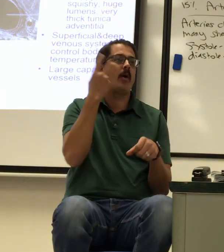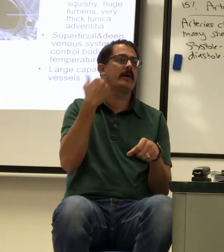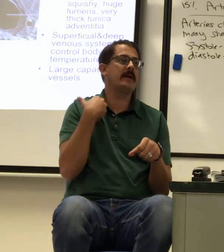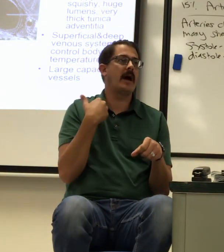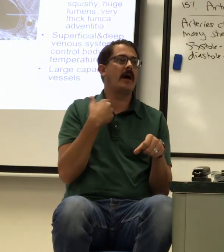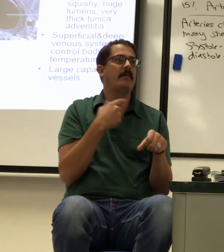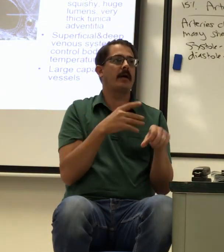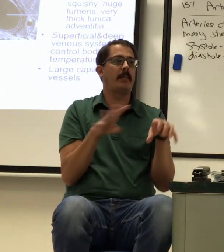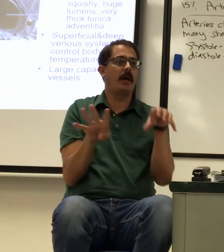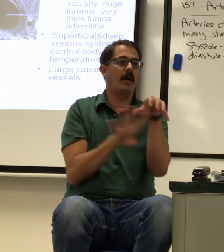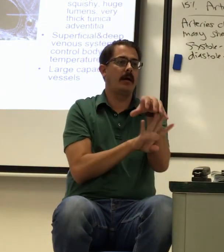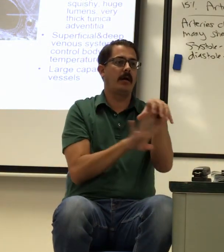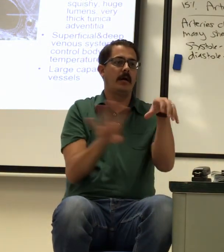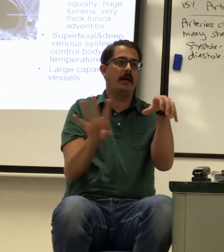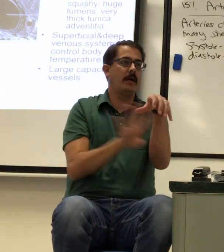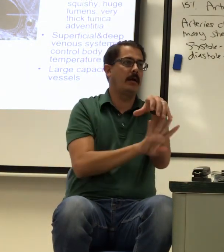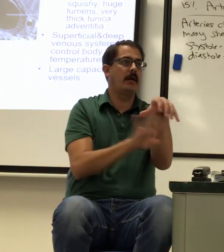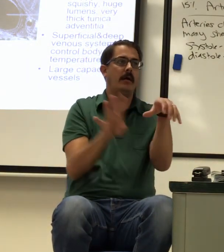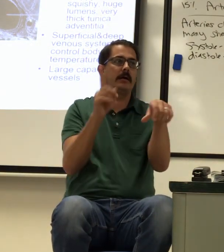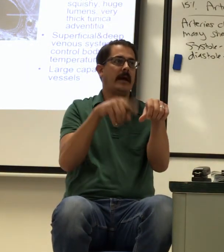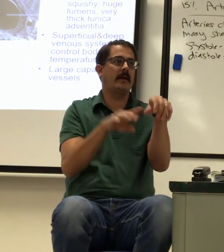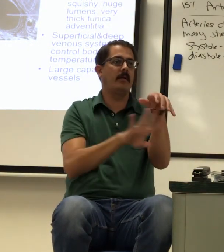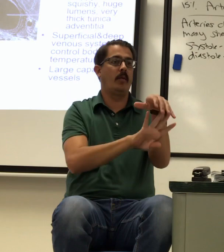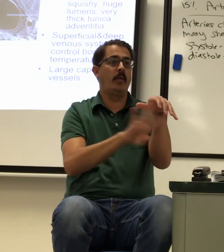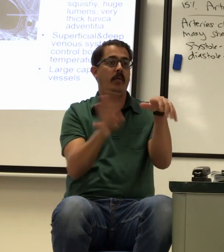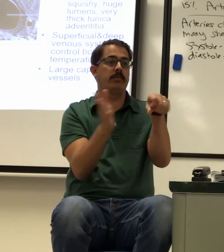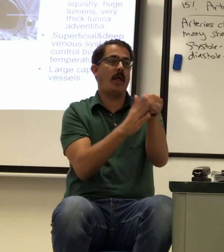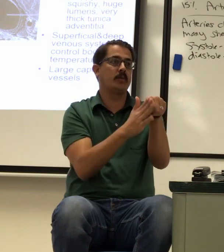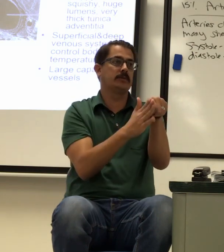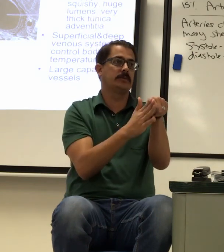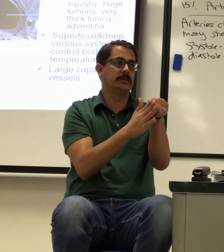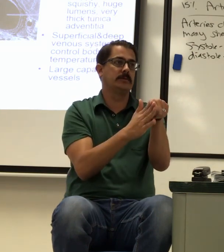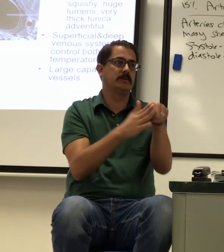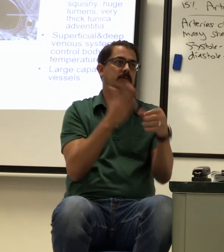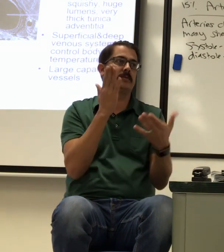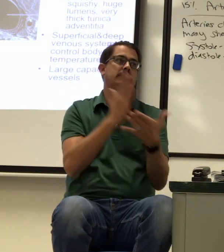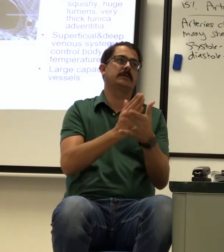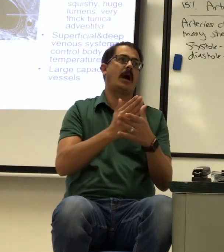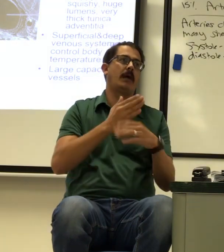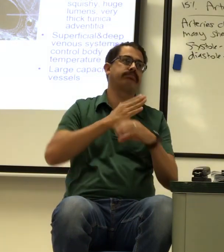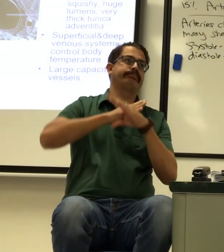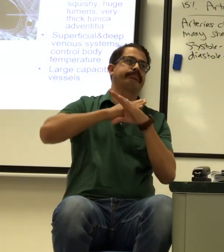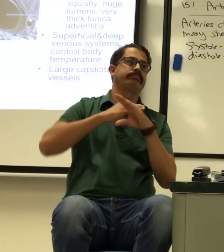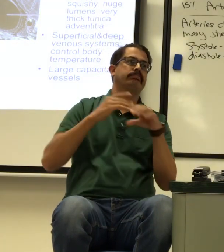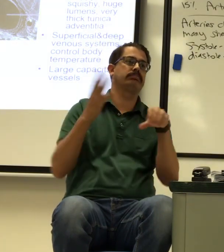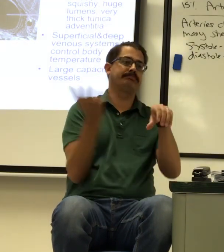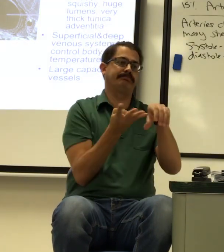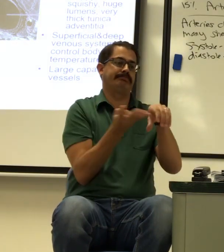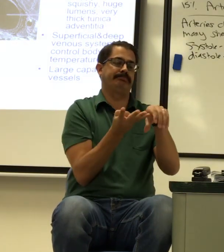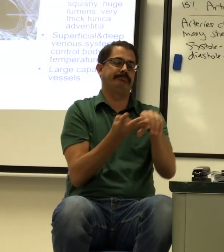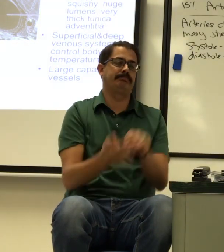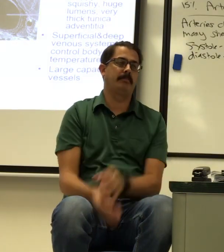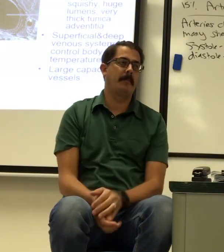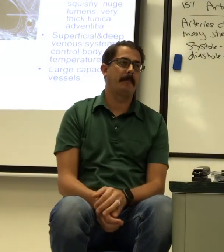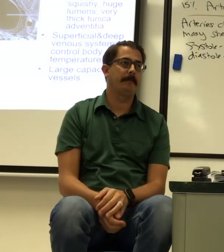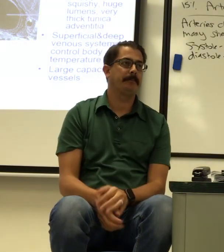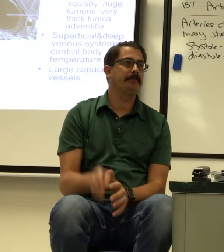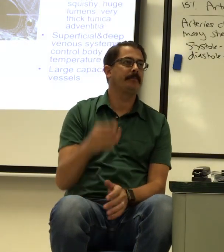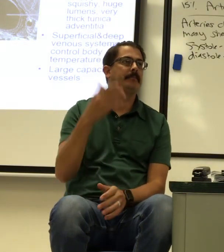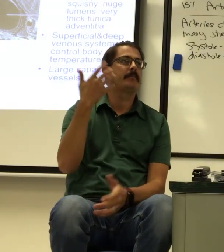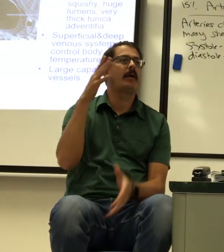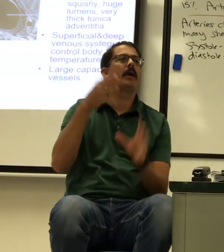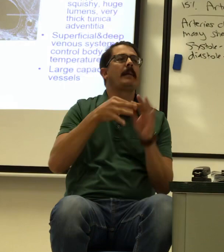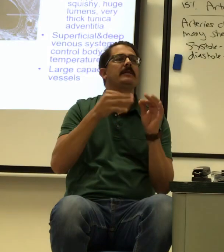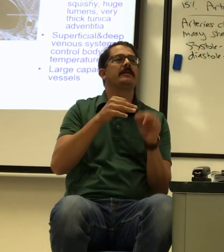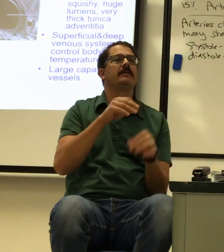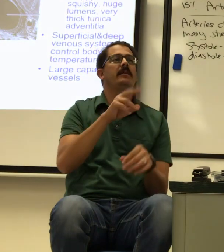this backwards flow in the veins. The valve will close and it'll stop, so that's important. I already mentioned how the